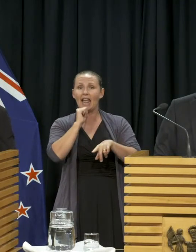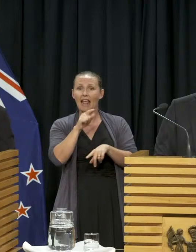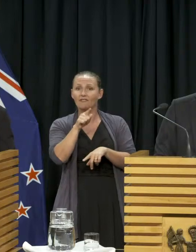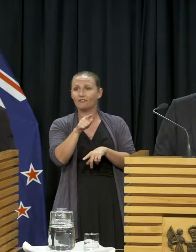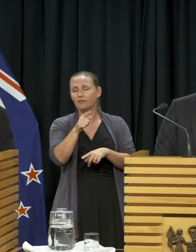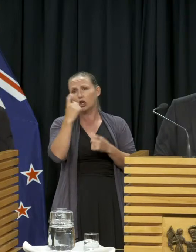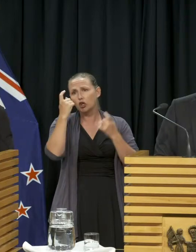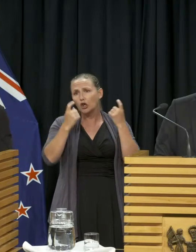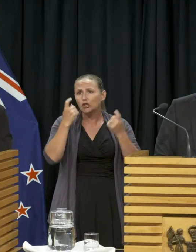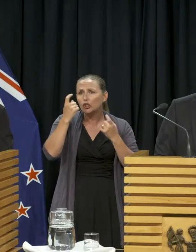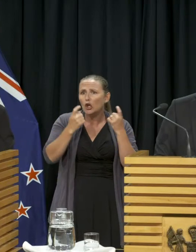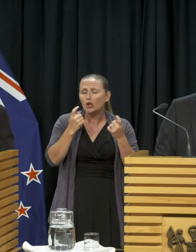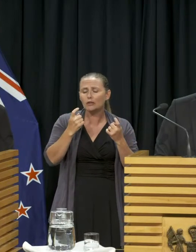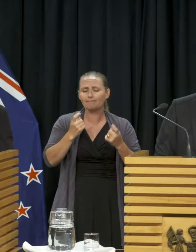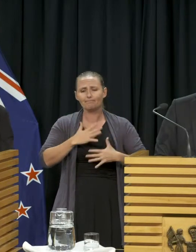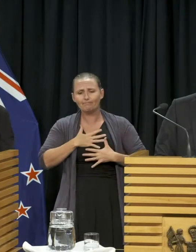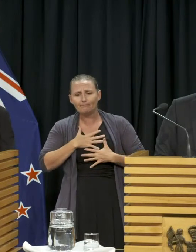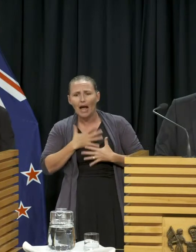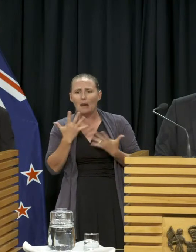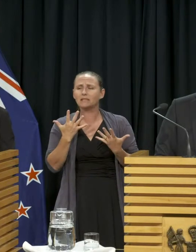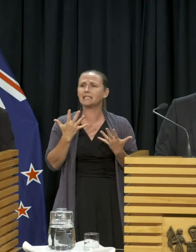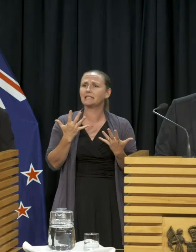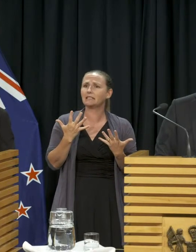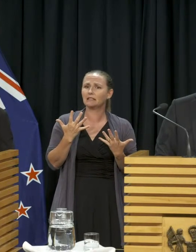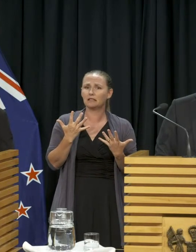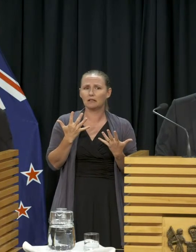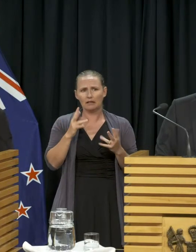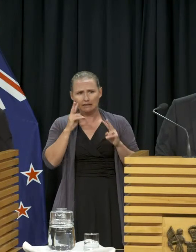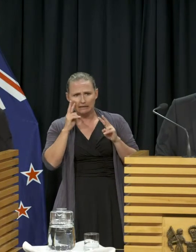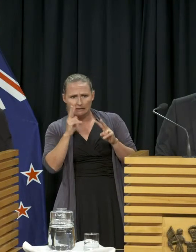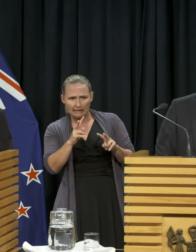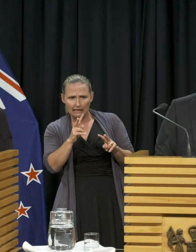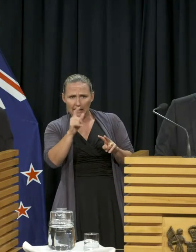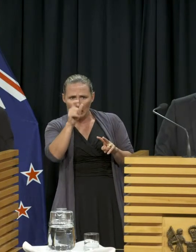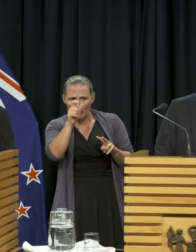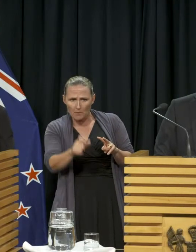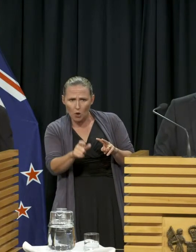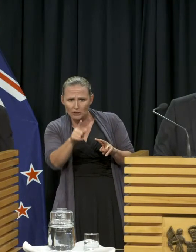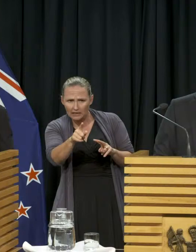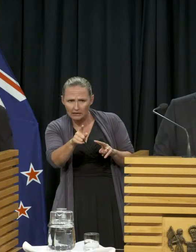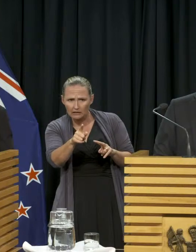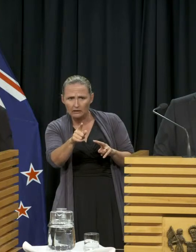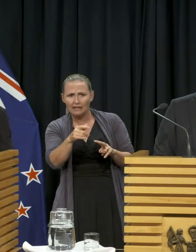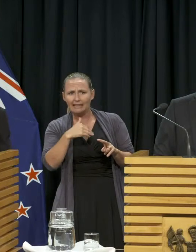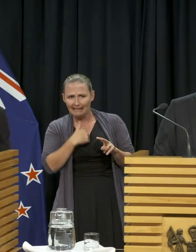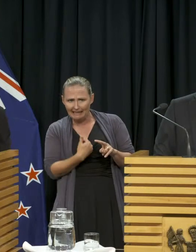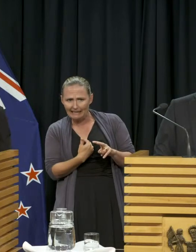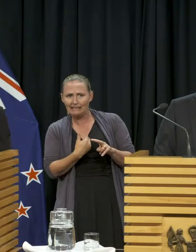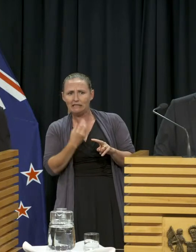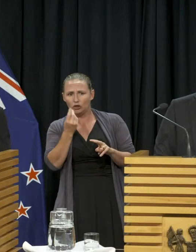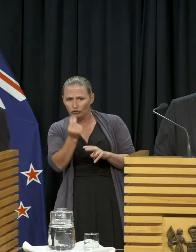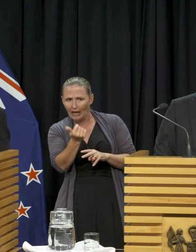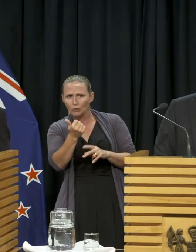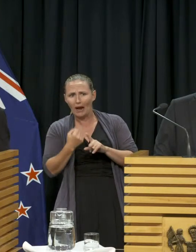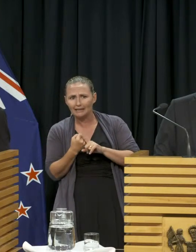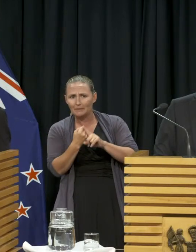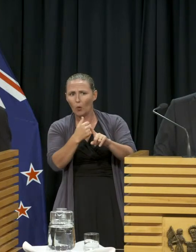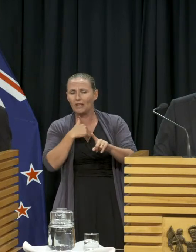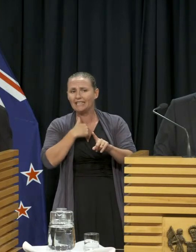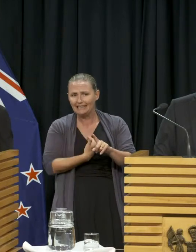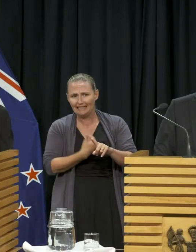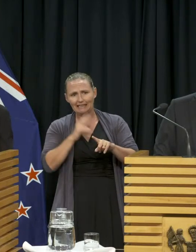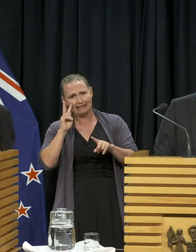are in distress, that they're able to see someone straight away who can provide support. So that service now, I'm told, is